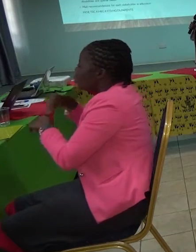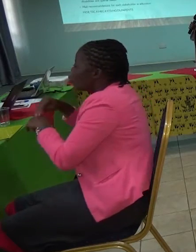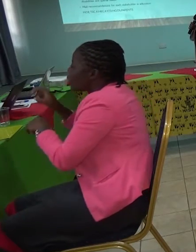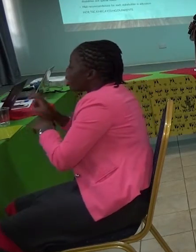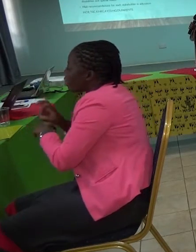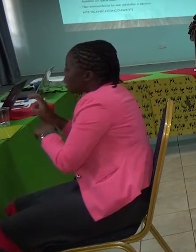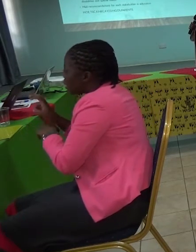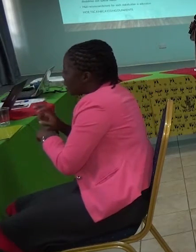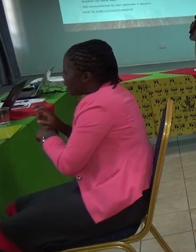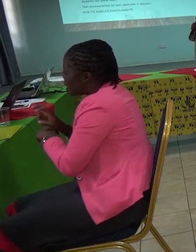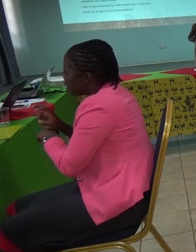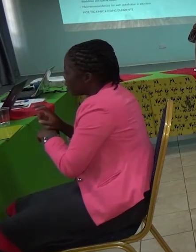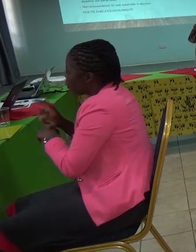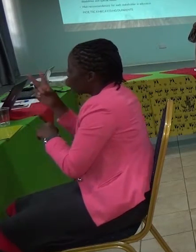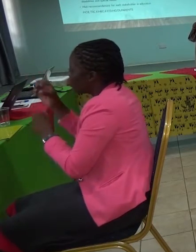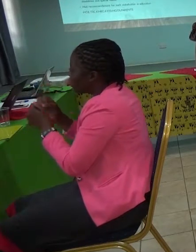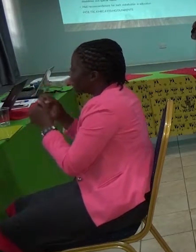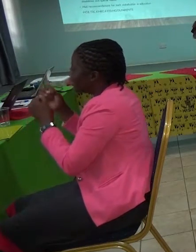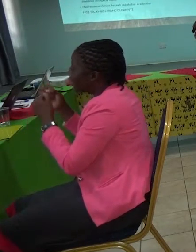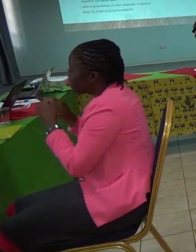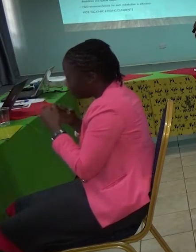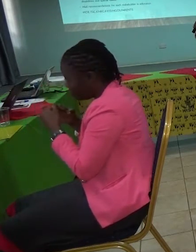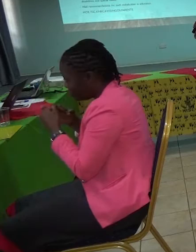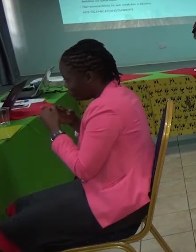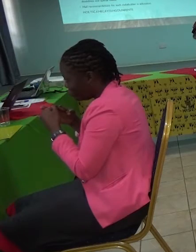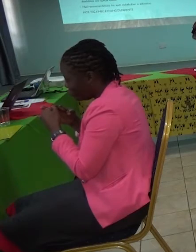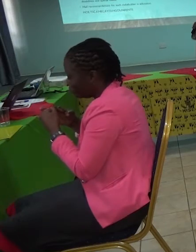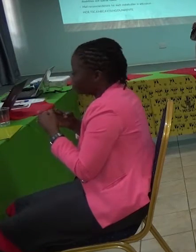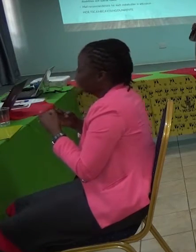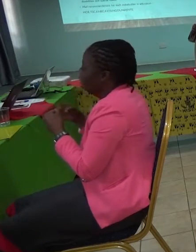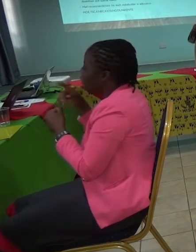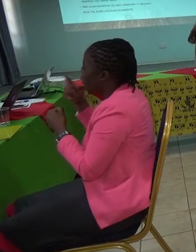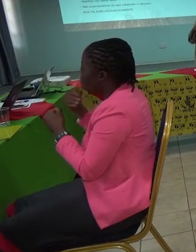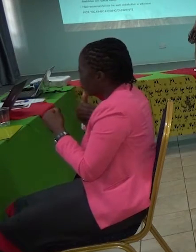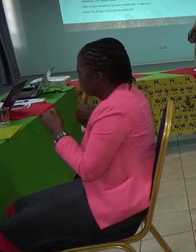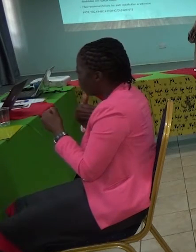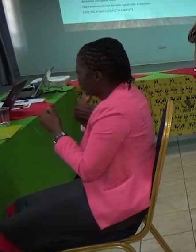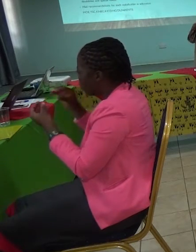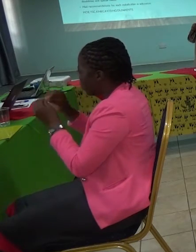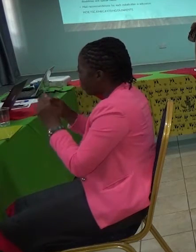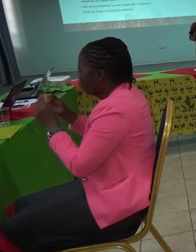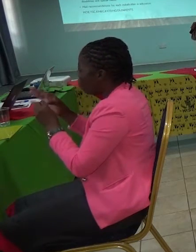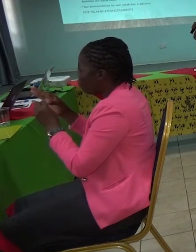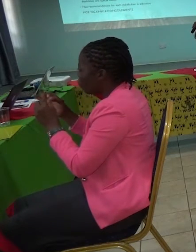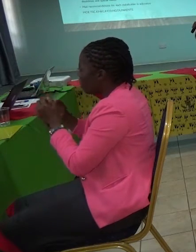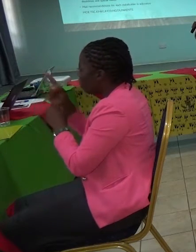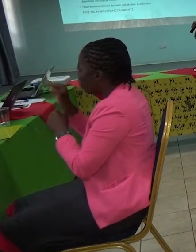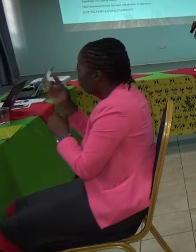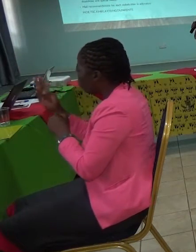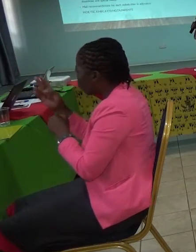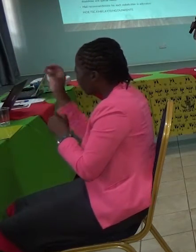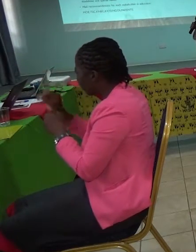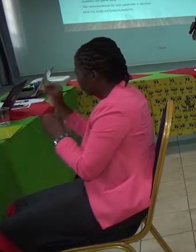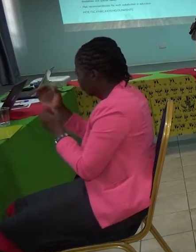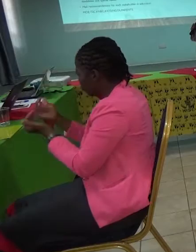KISE in 2018. This particular survey established that there is a preference rate of 11.4% of